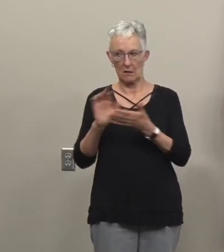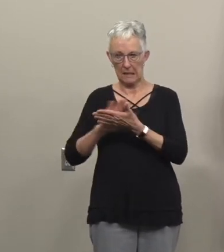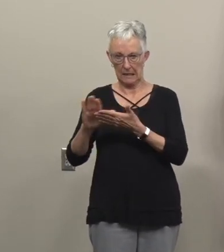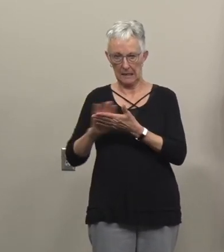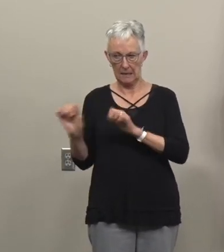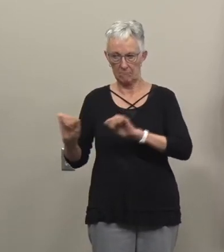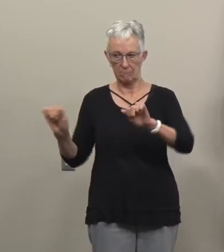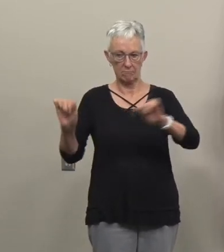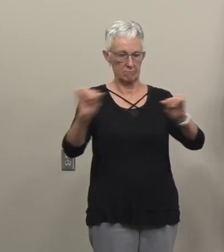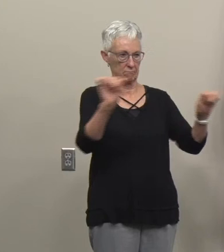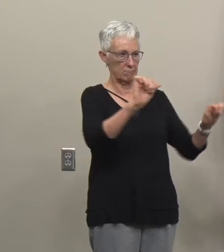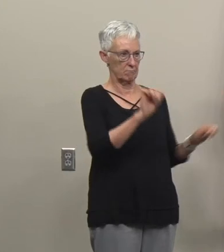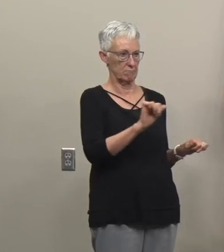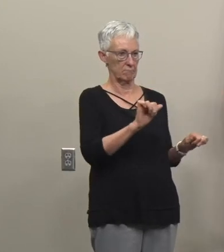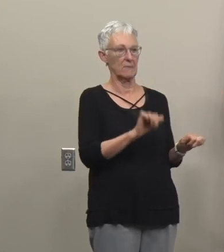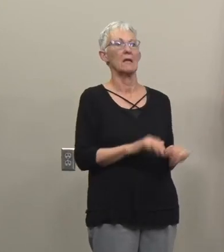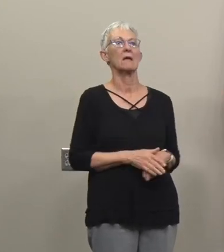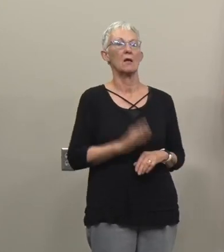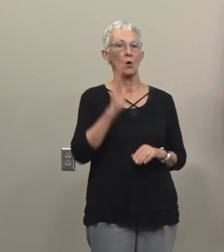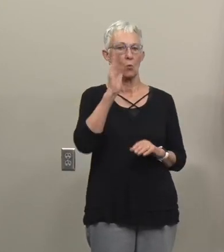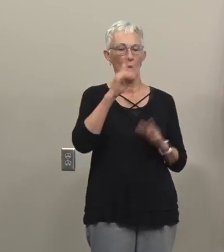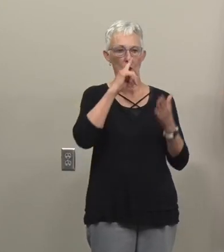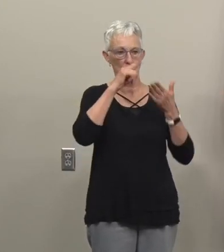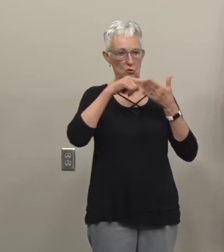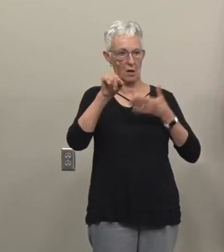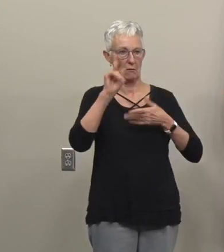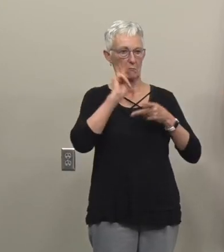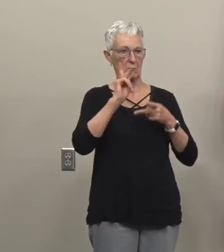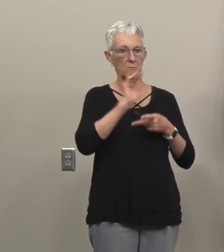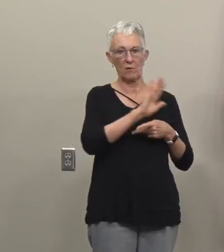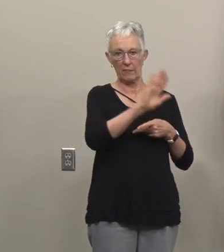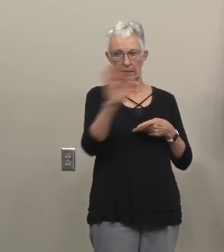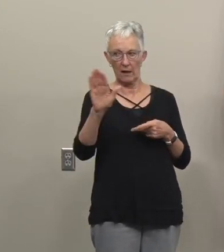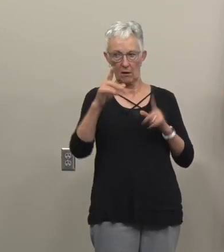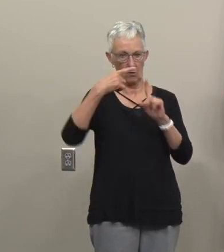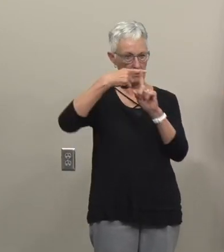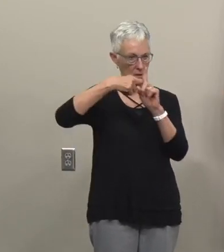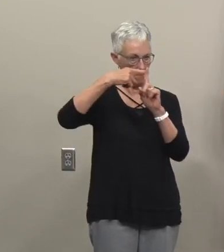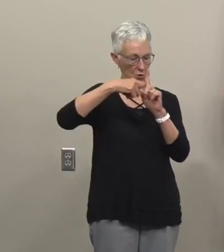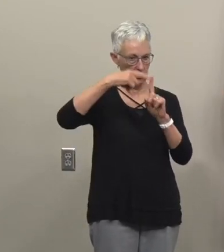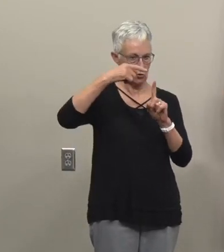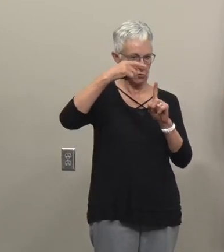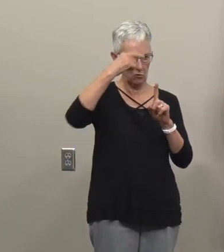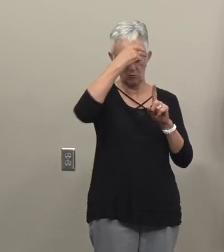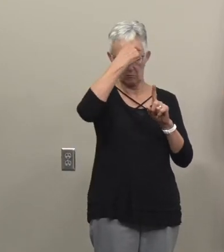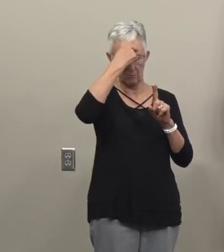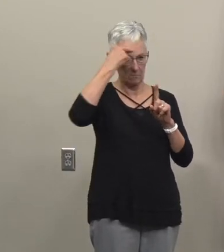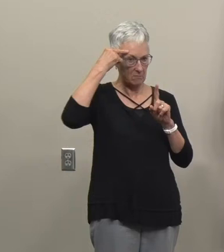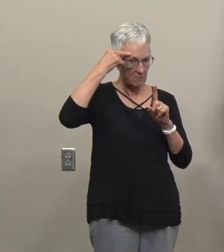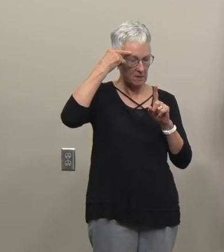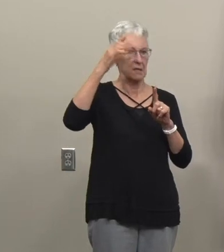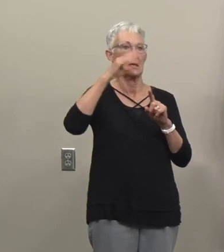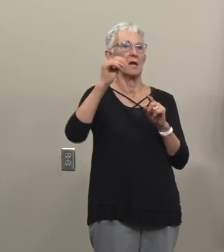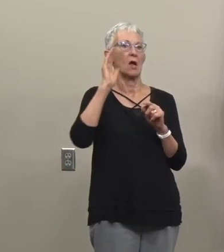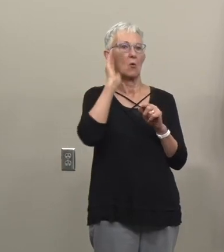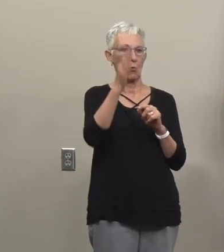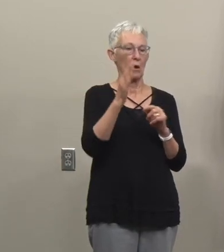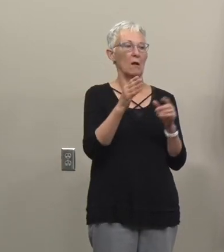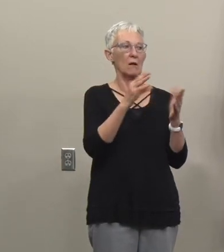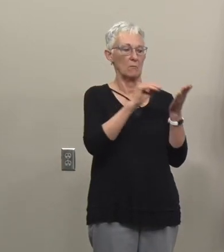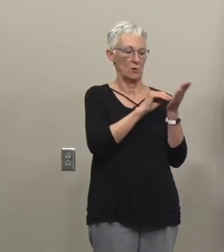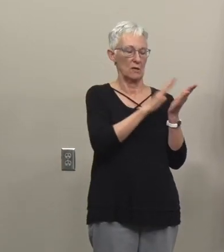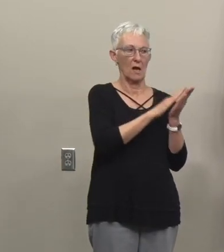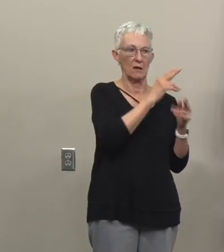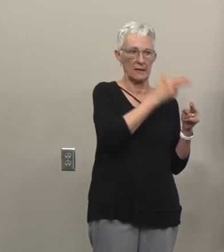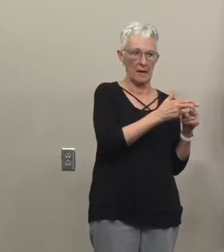we will take their temperatures and collect names and phone numbers in the event that contact tracing is needed at some point in the future. Swimmers